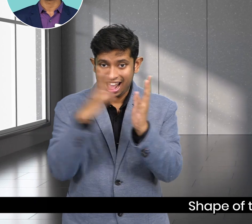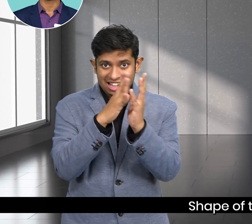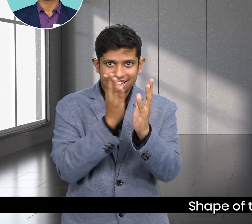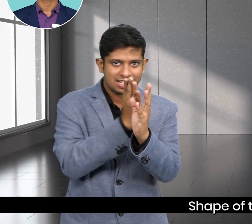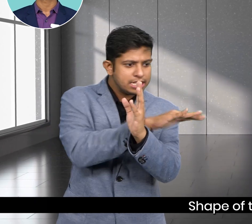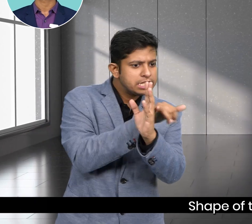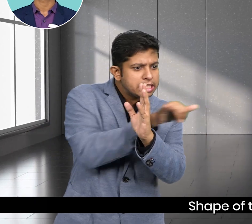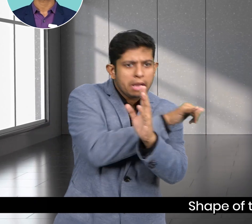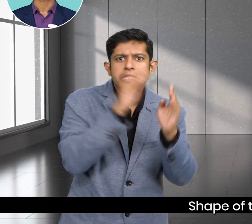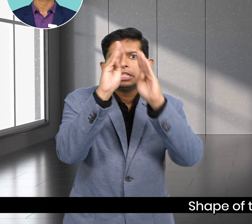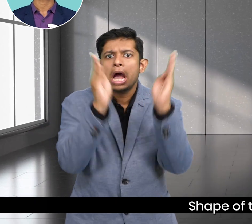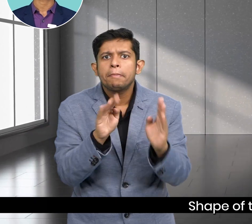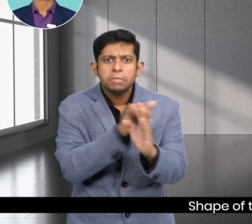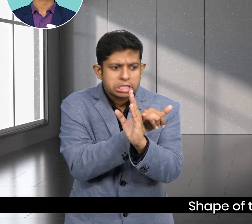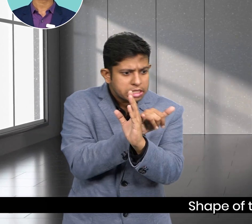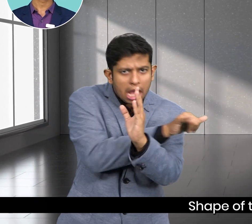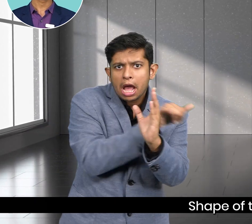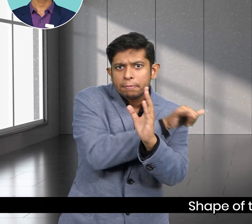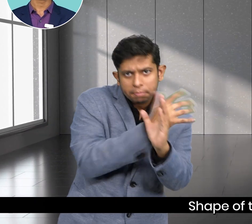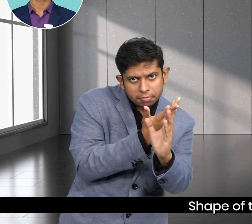Shape of the shadow.